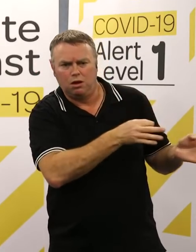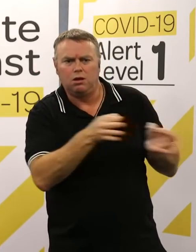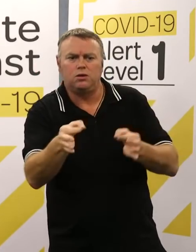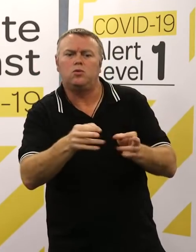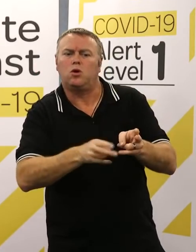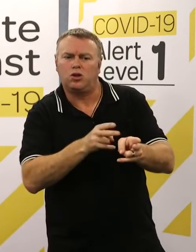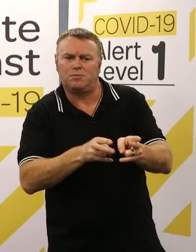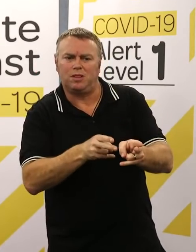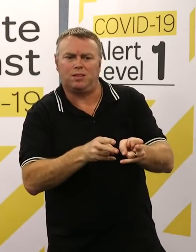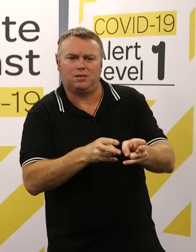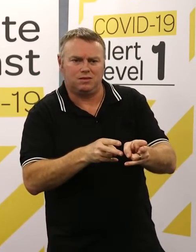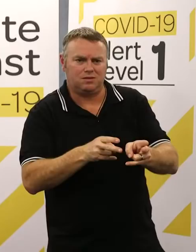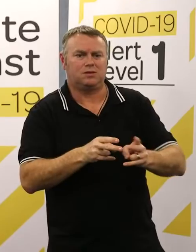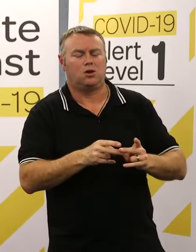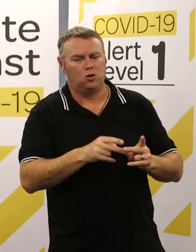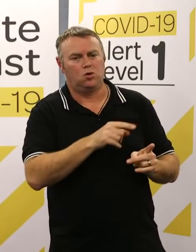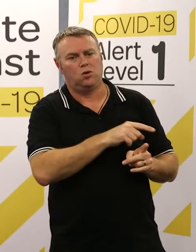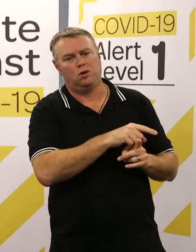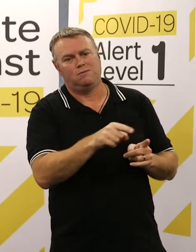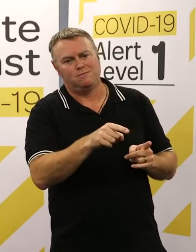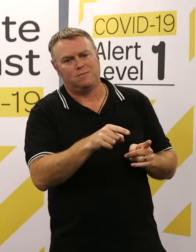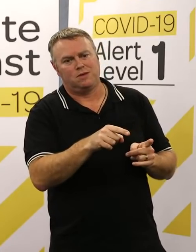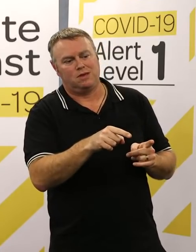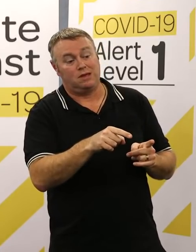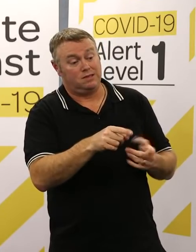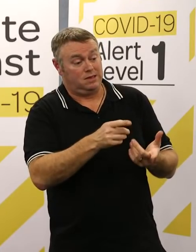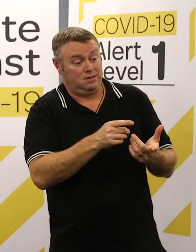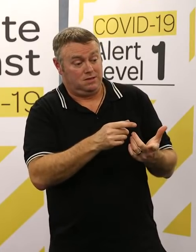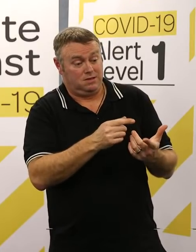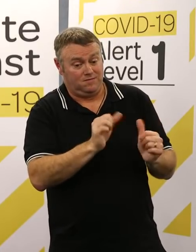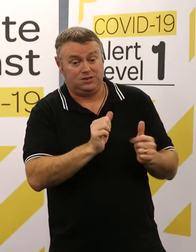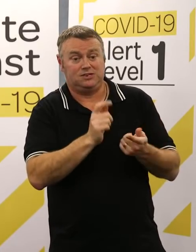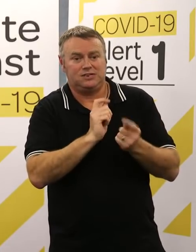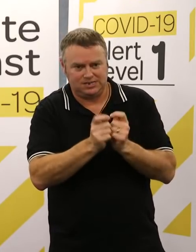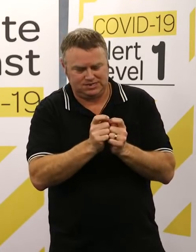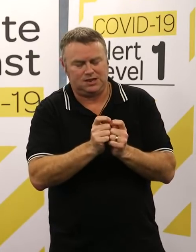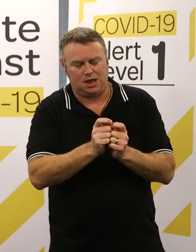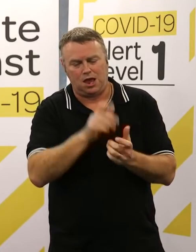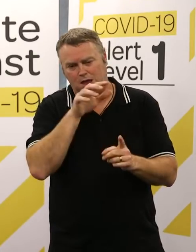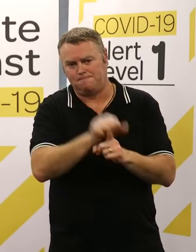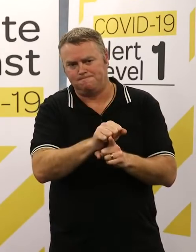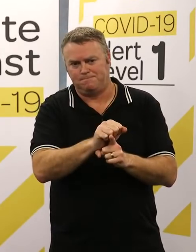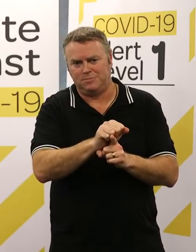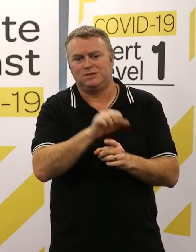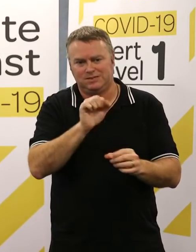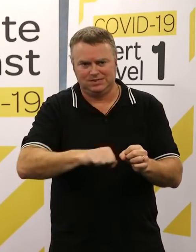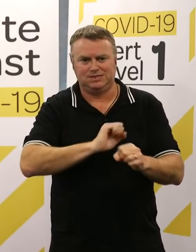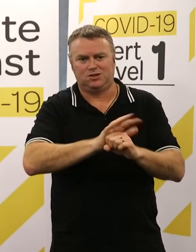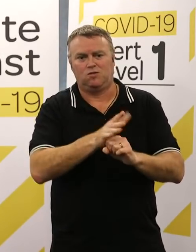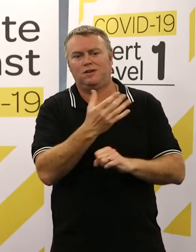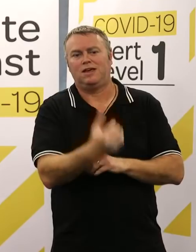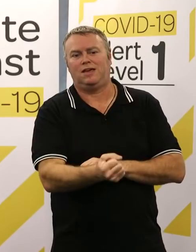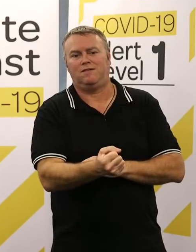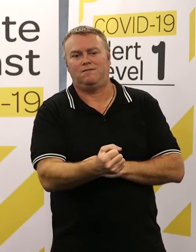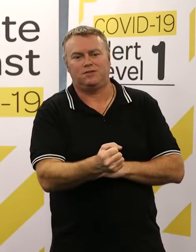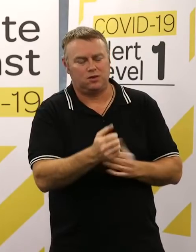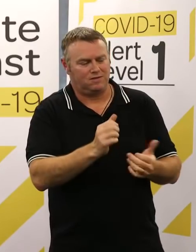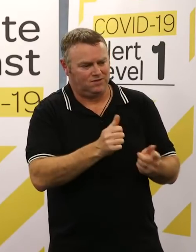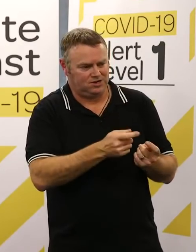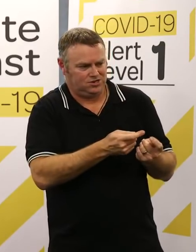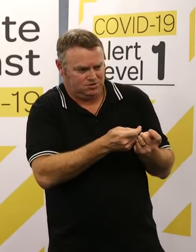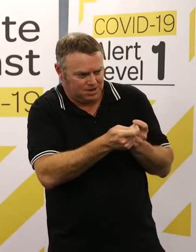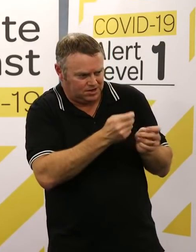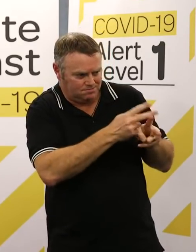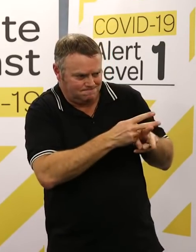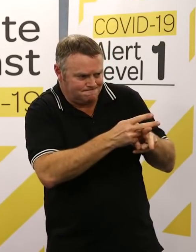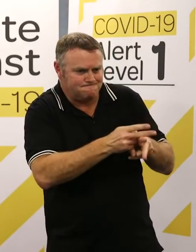they treated him as if he was positive, rightly he was tested and found to be positive, so it's been managed as such. But I don't know enough about, and I wouldn't